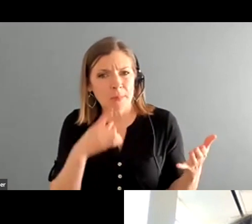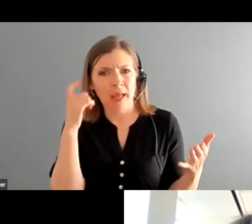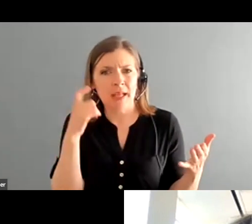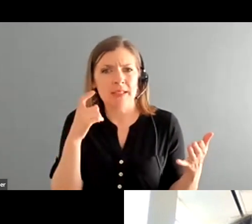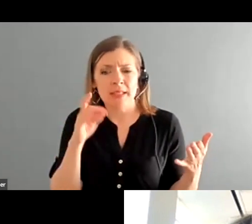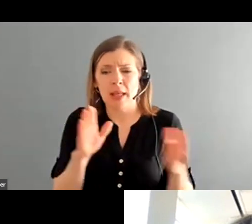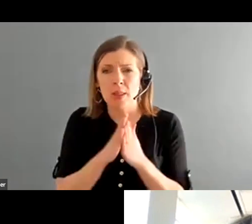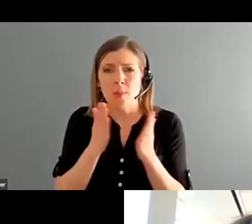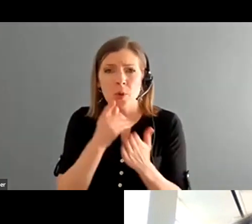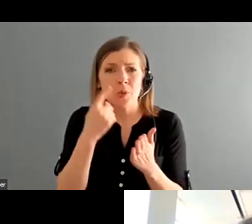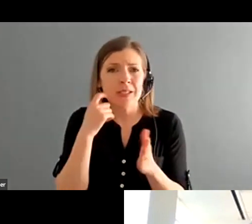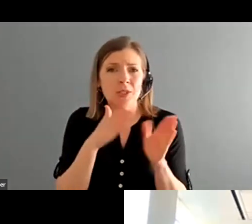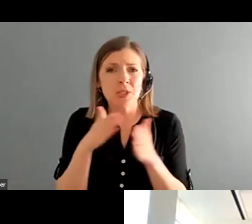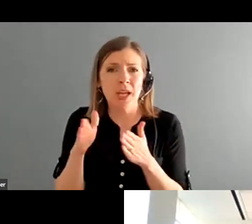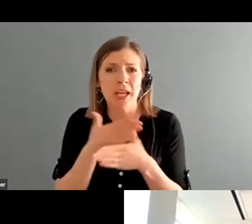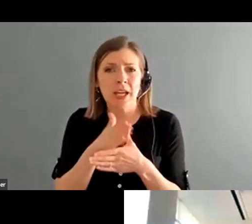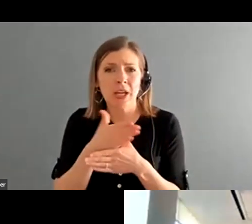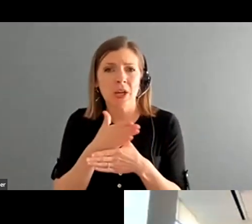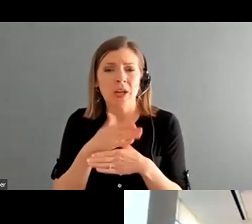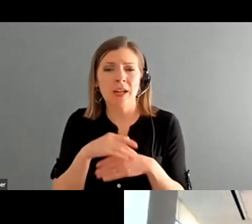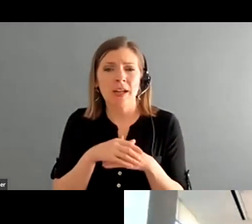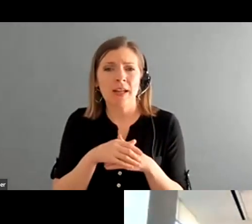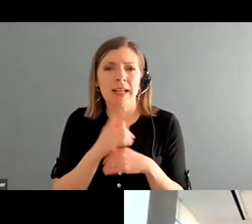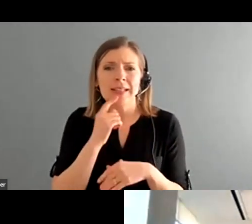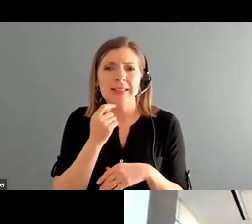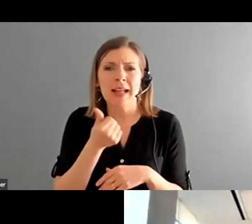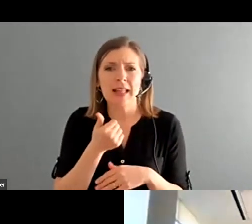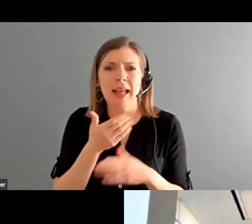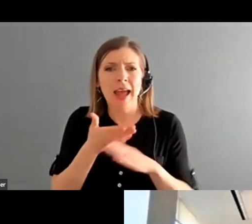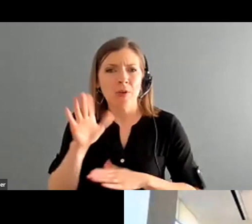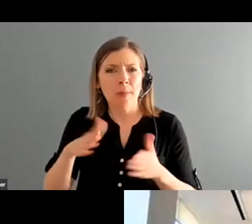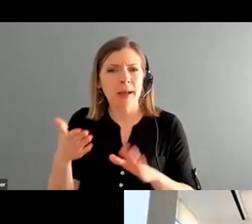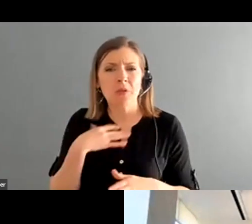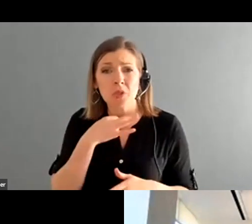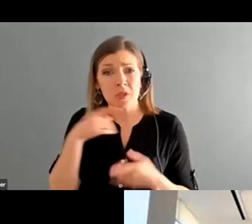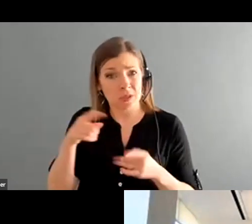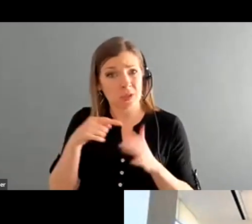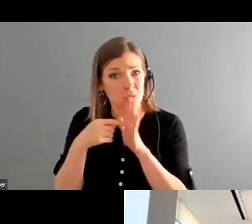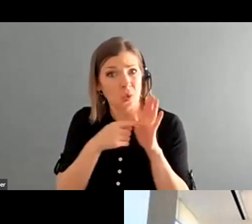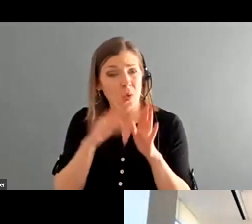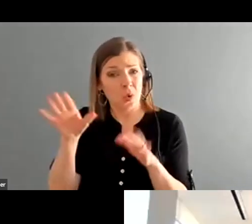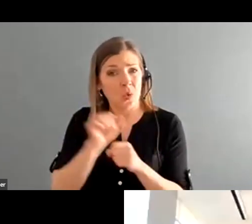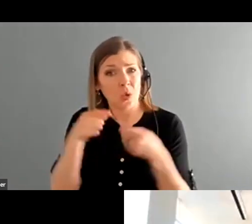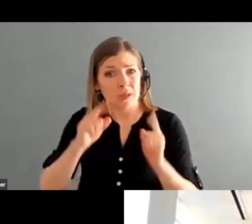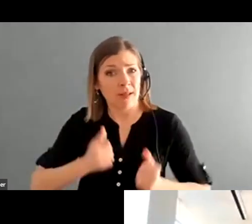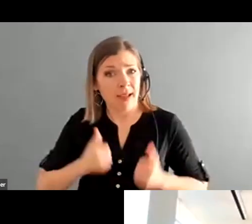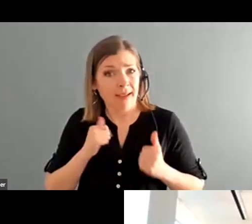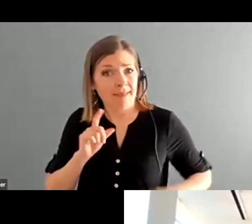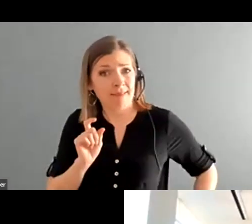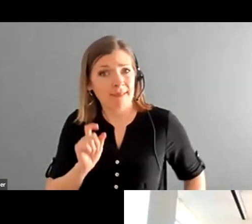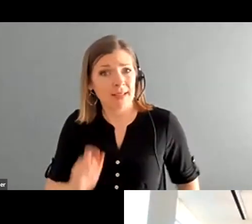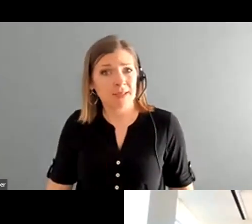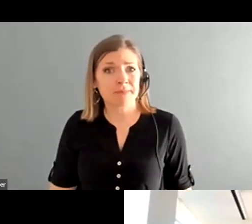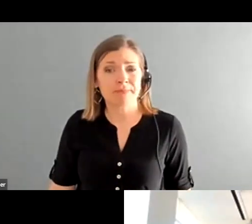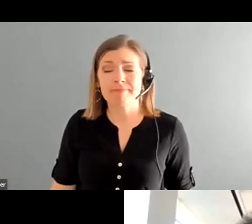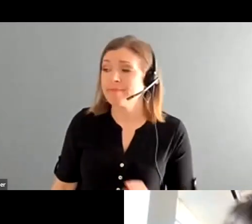the book you shared, the Funacci book, is also slightly after her passing. I was just curious about her showing her work during her lifetime.